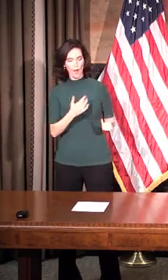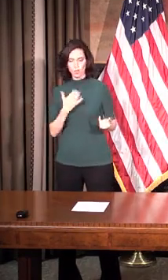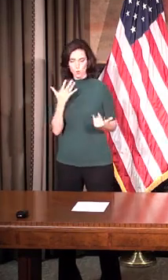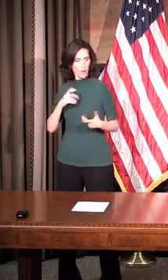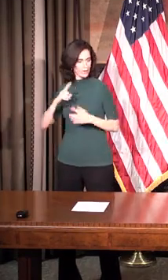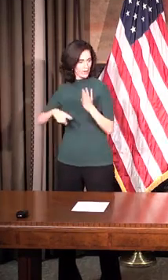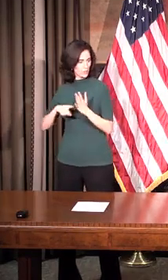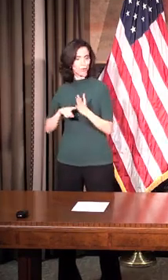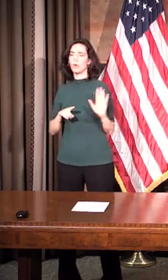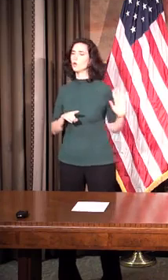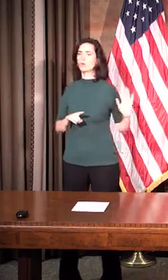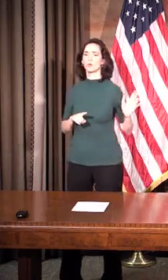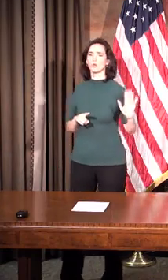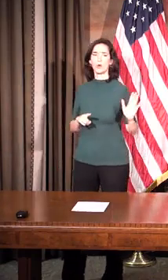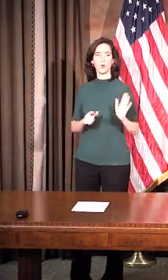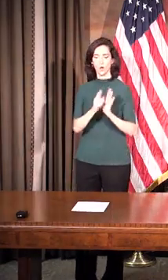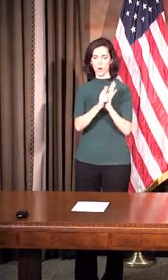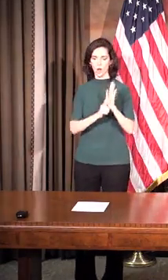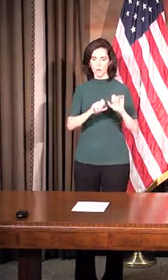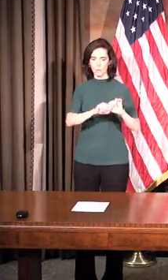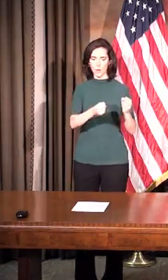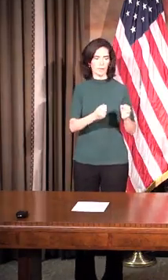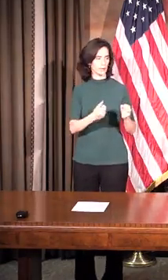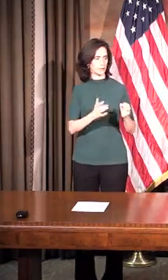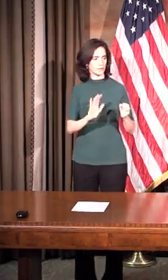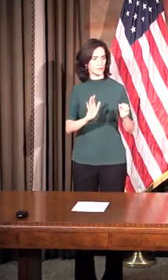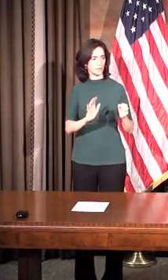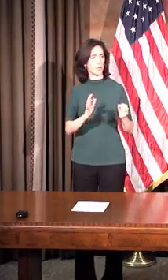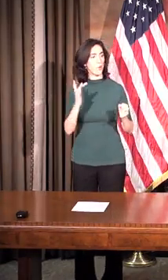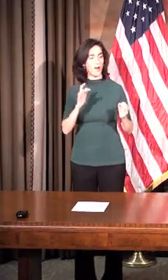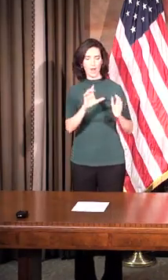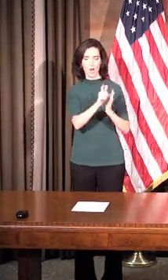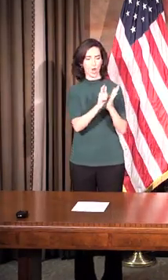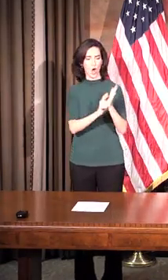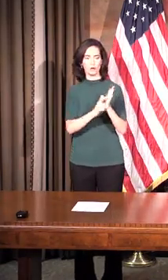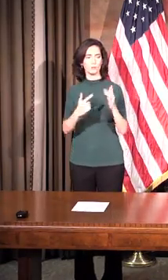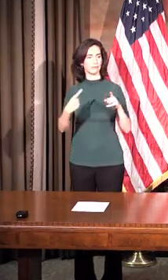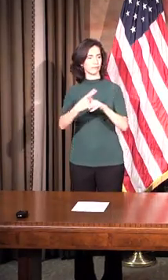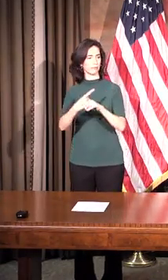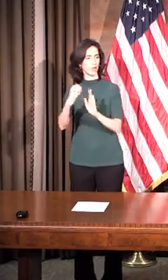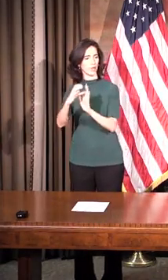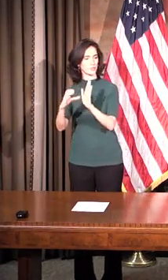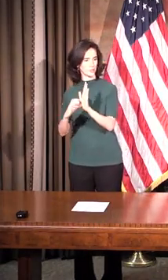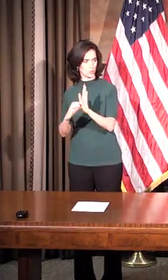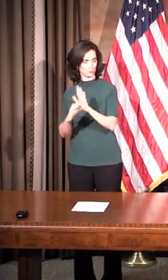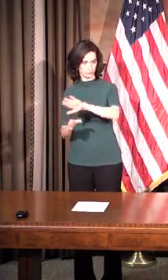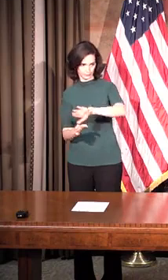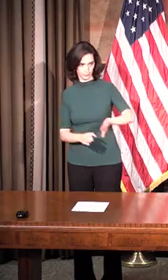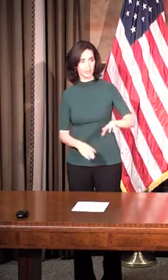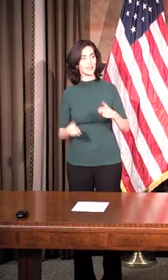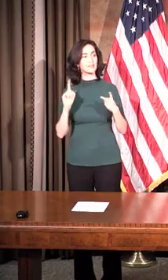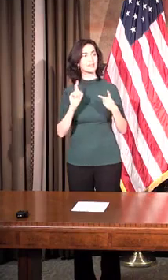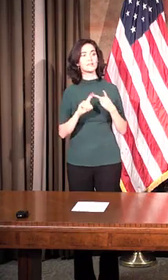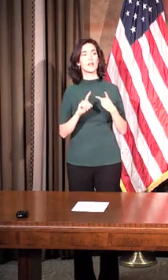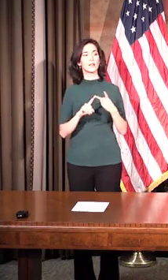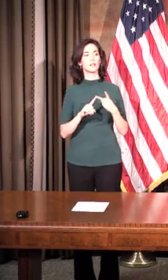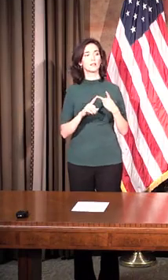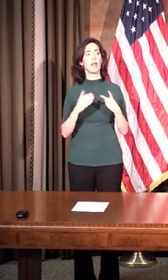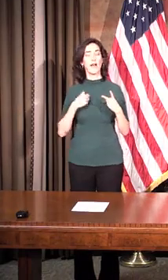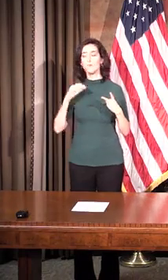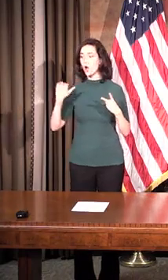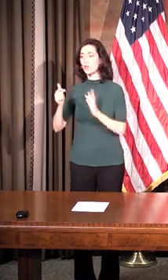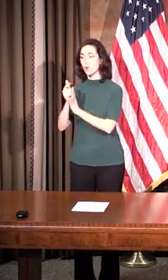No, you cannot violate a law that is unconstitutional by definition. Secondly, there are other statutes that